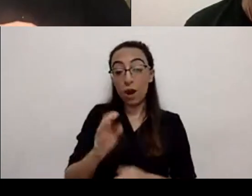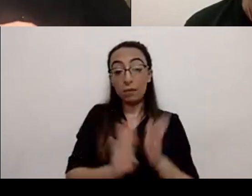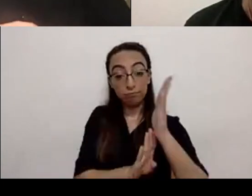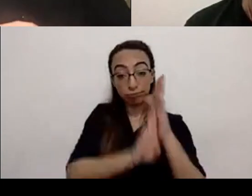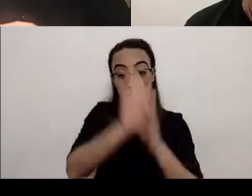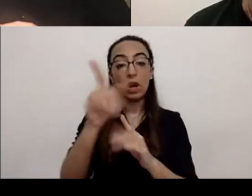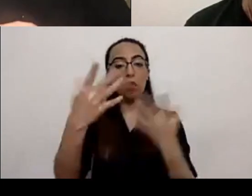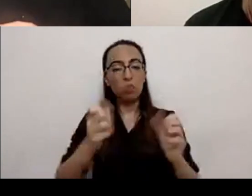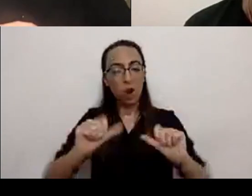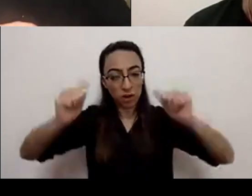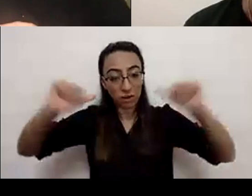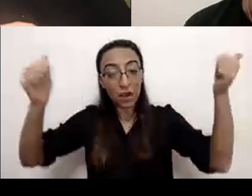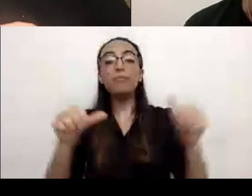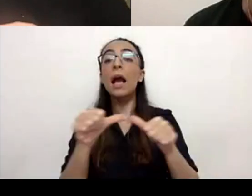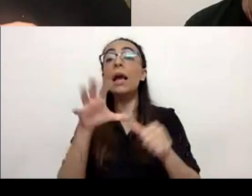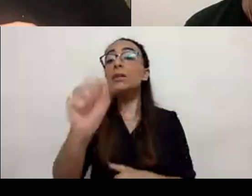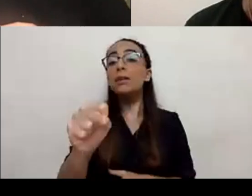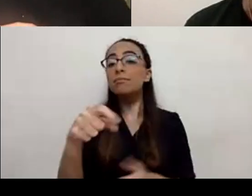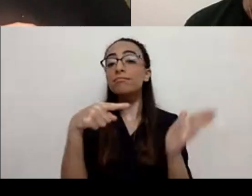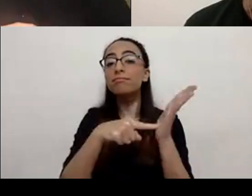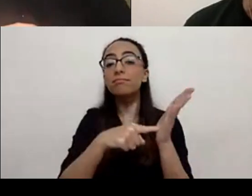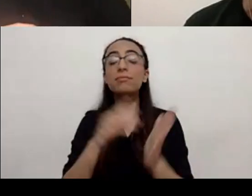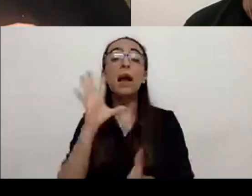about accessibility, in bringing about